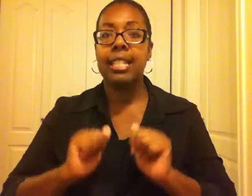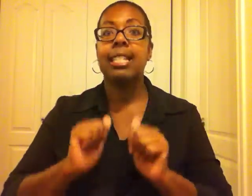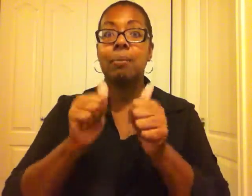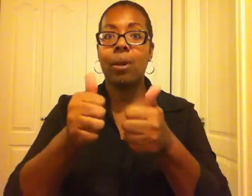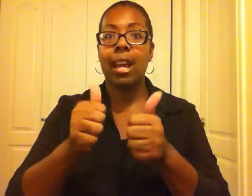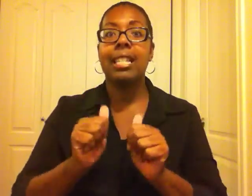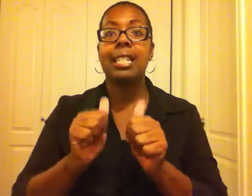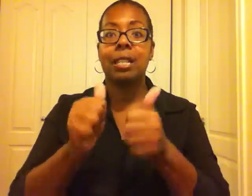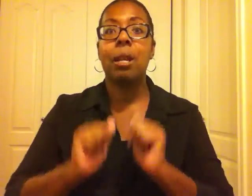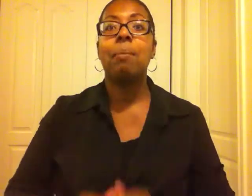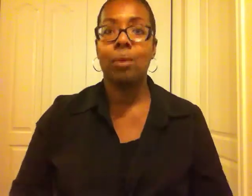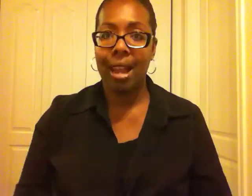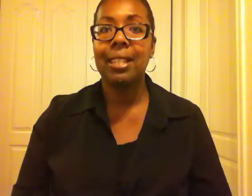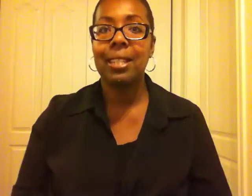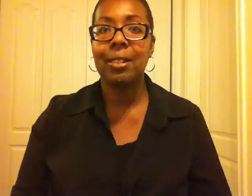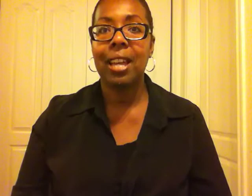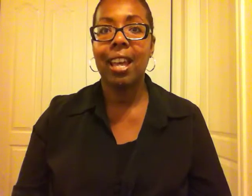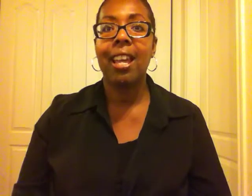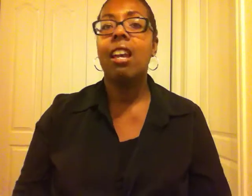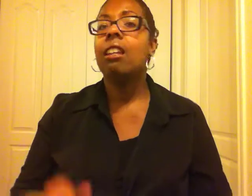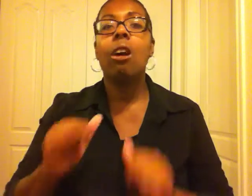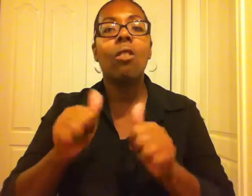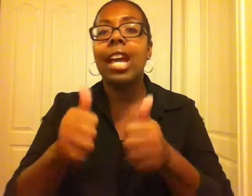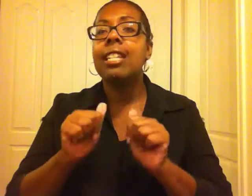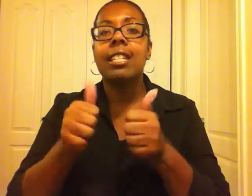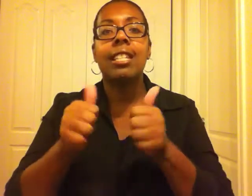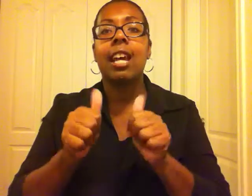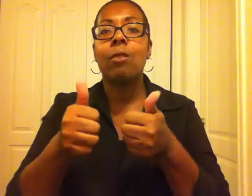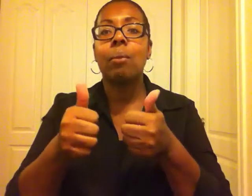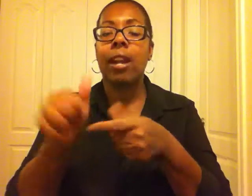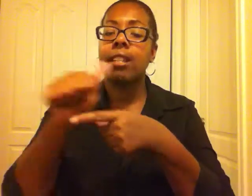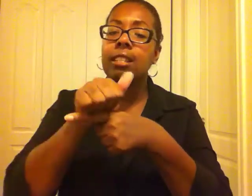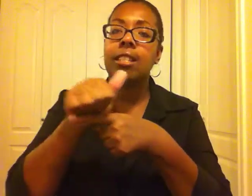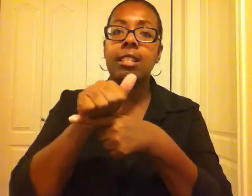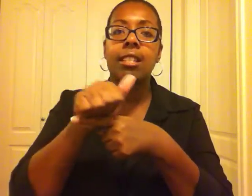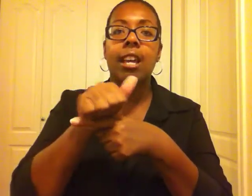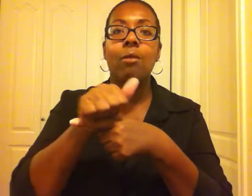practice, practice, practice. Okay? No, that isn't a sign for practice. This is a sign for